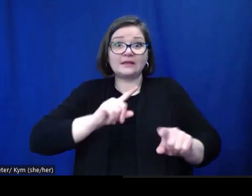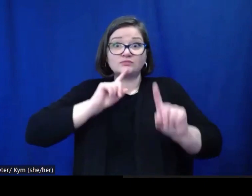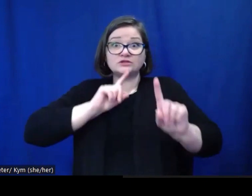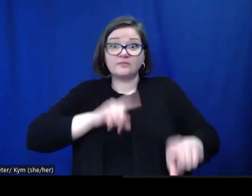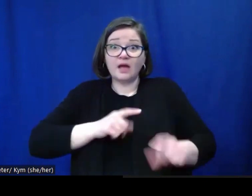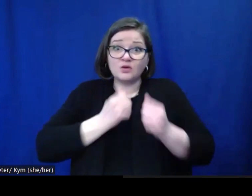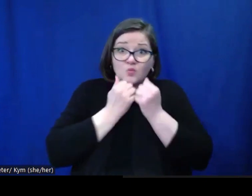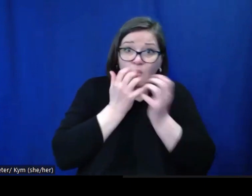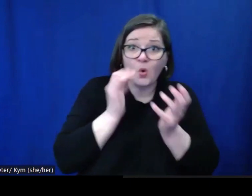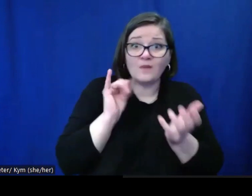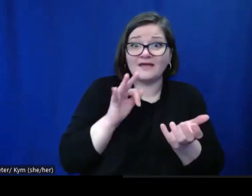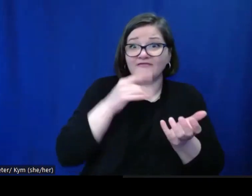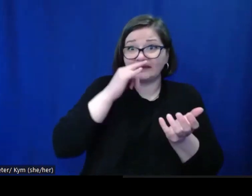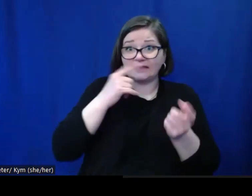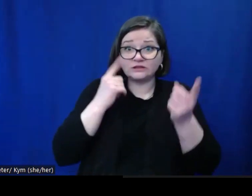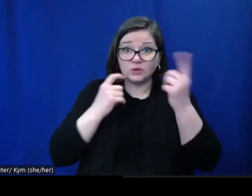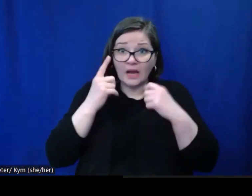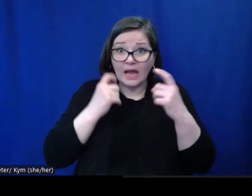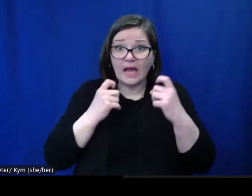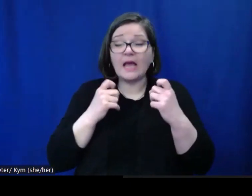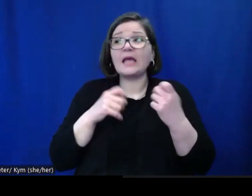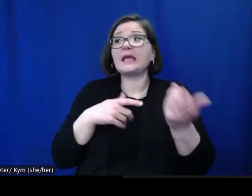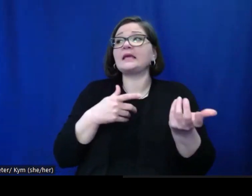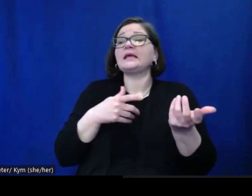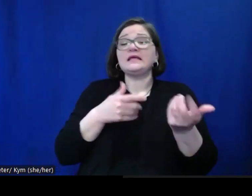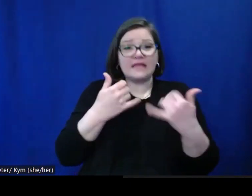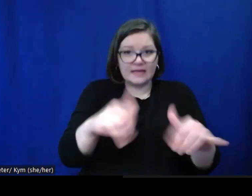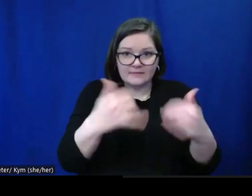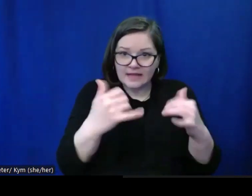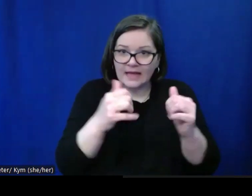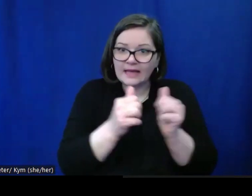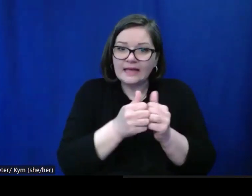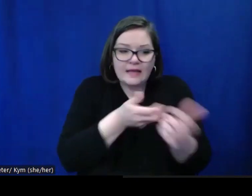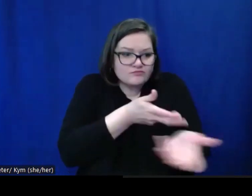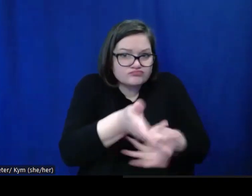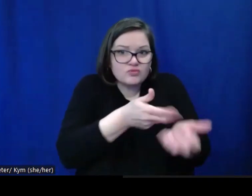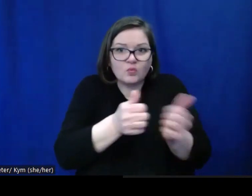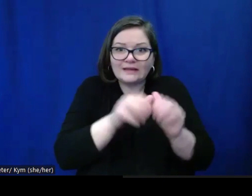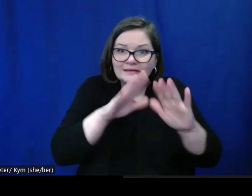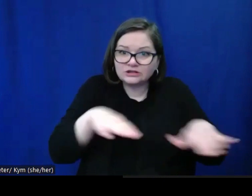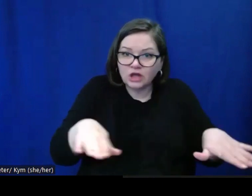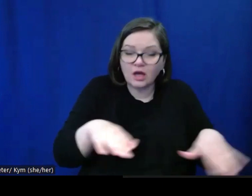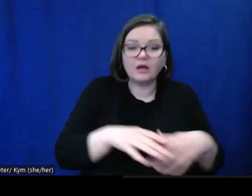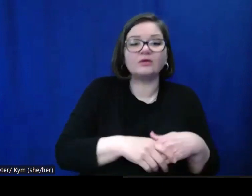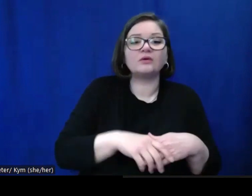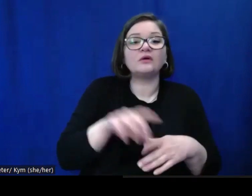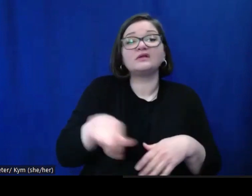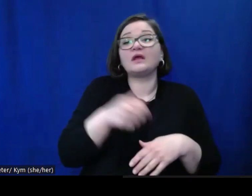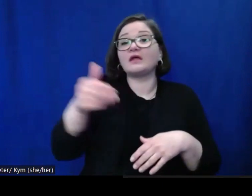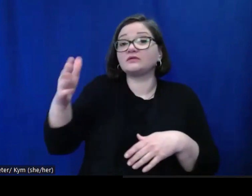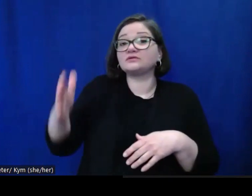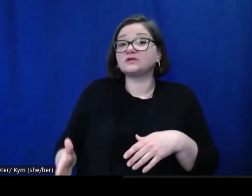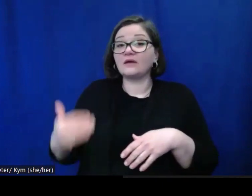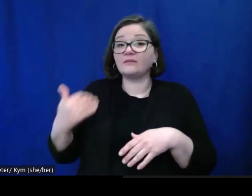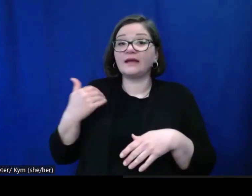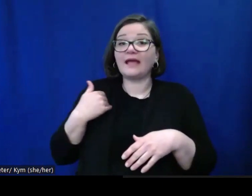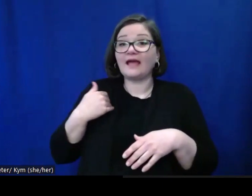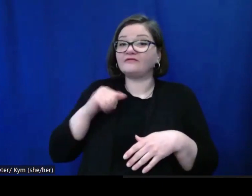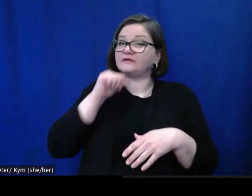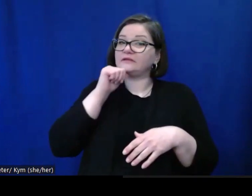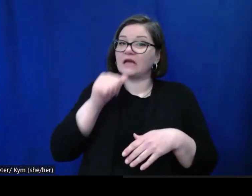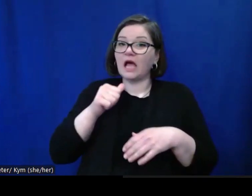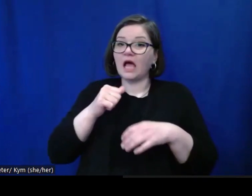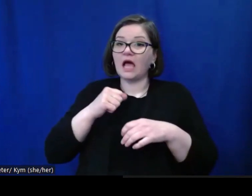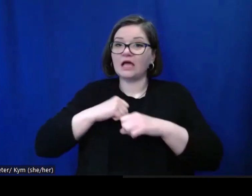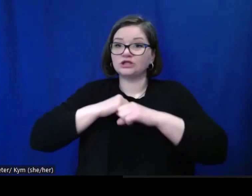crying. Caregivers that play and interact with the child. And then on the other hand, we have insecure,